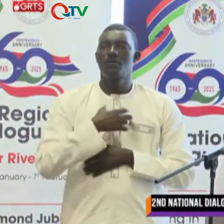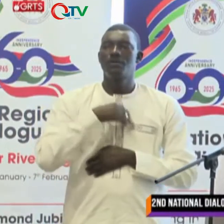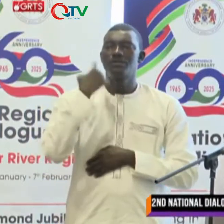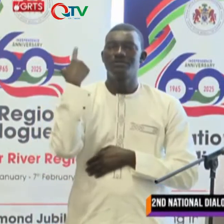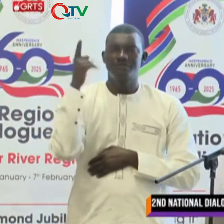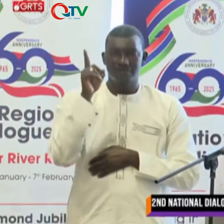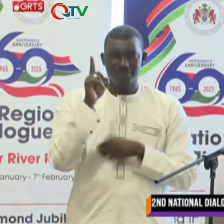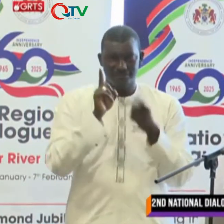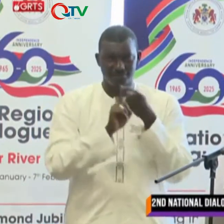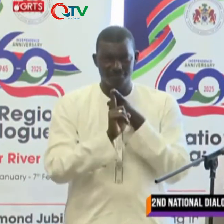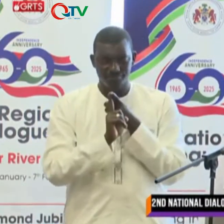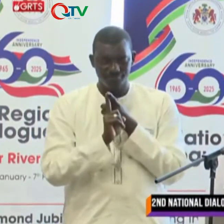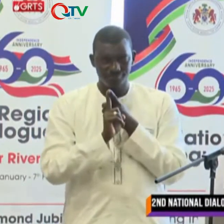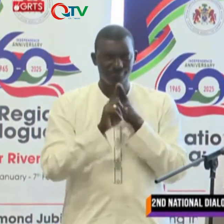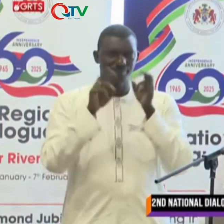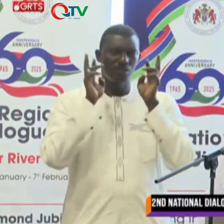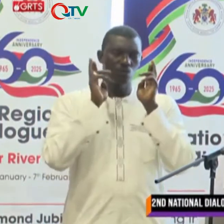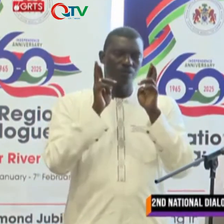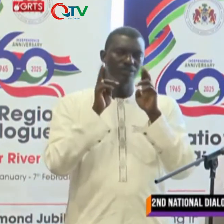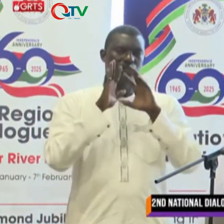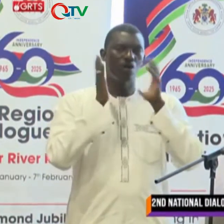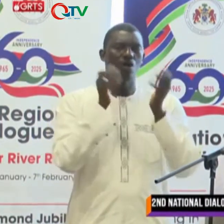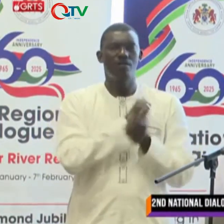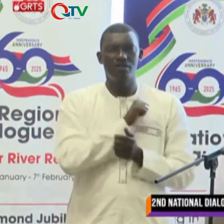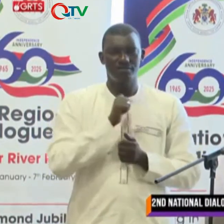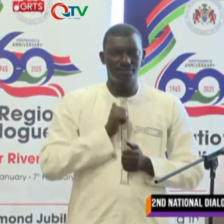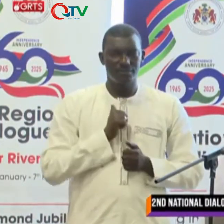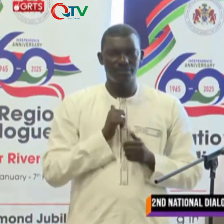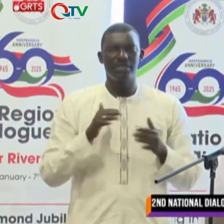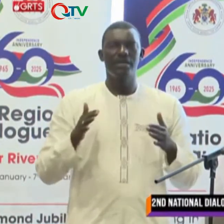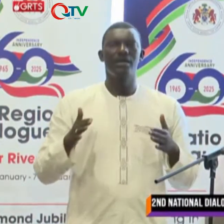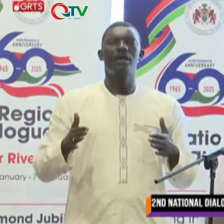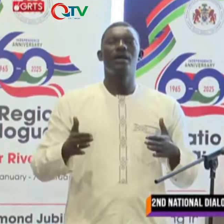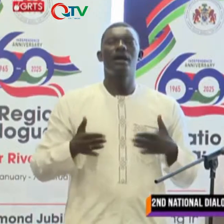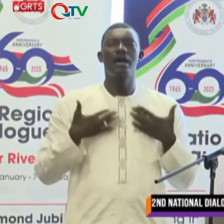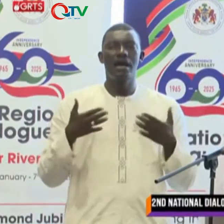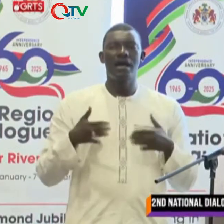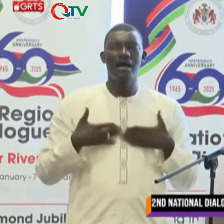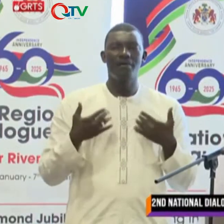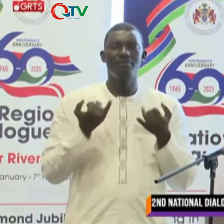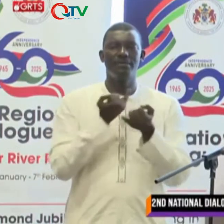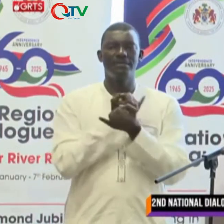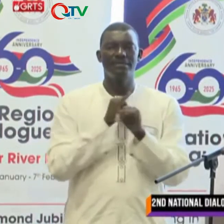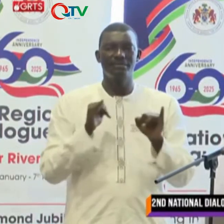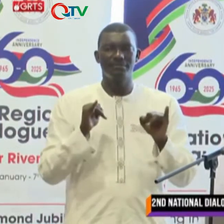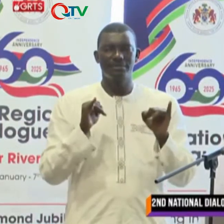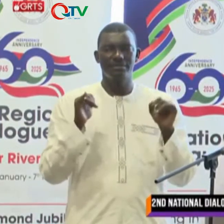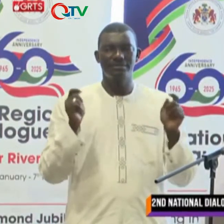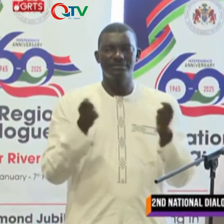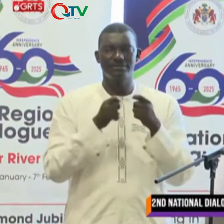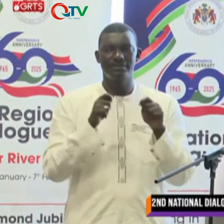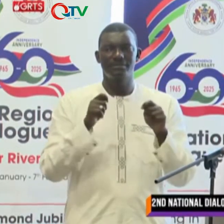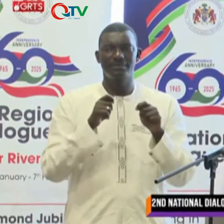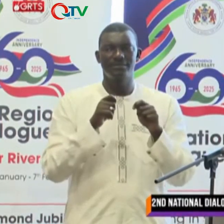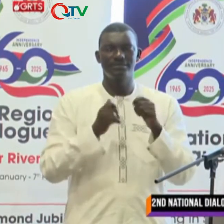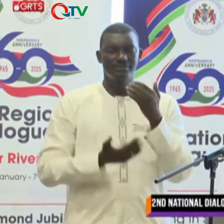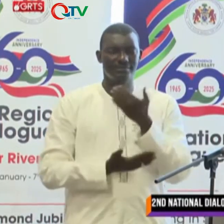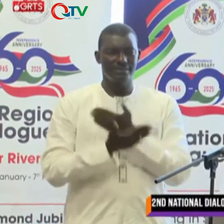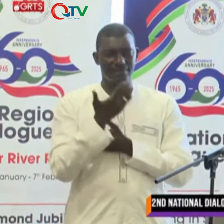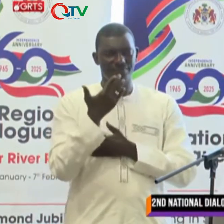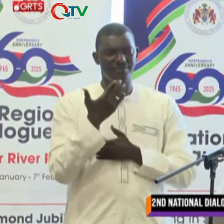foremost wish all of us a happy Independence Anniversary in advance.